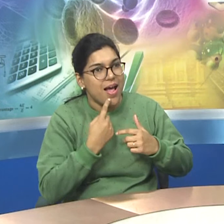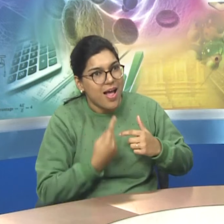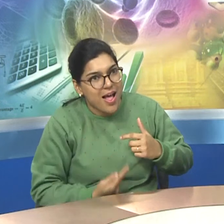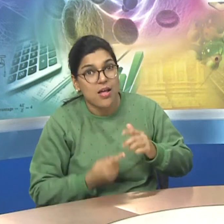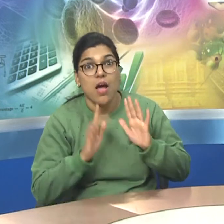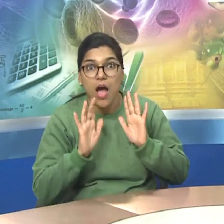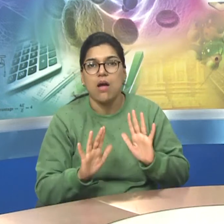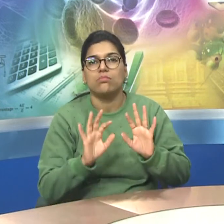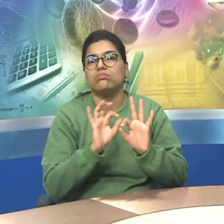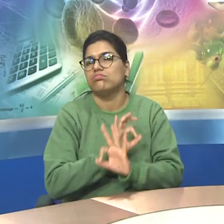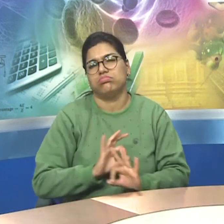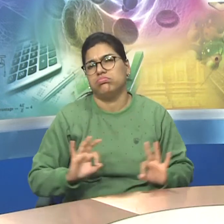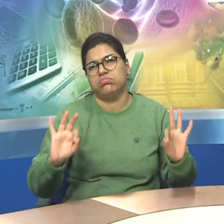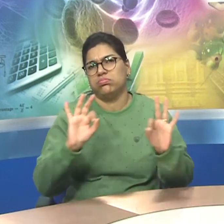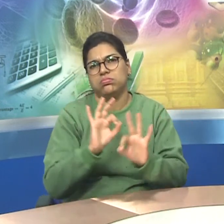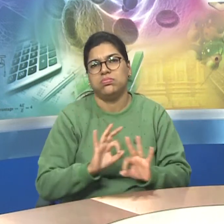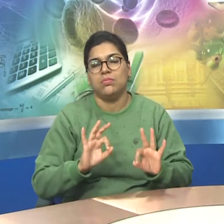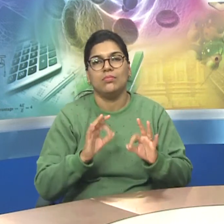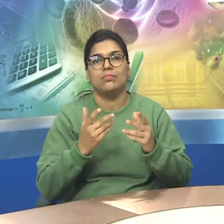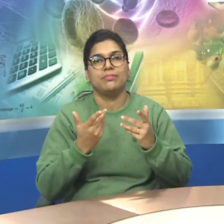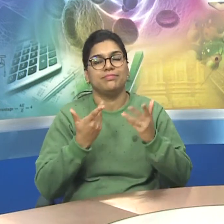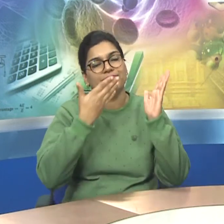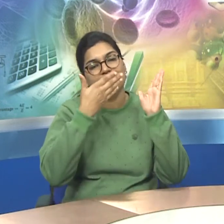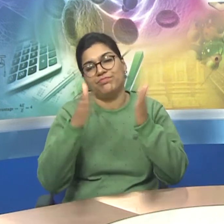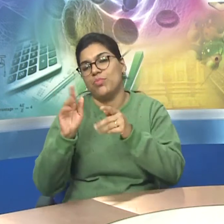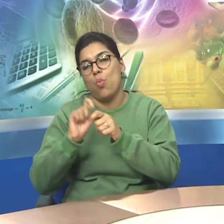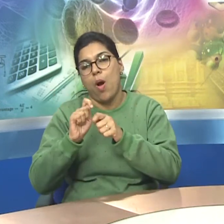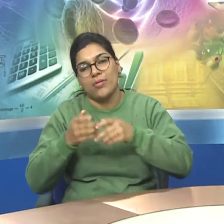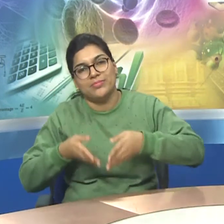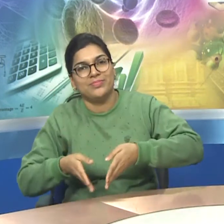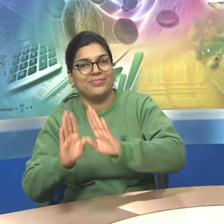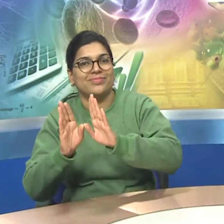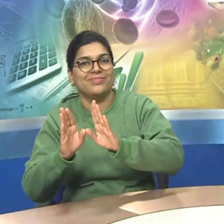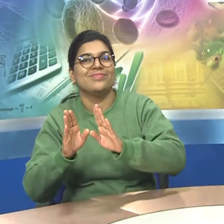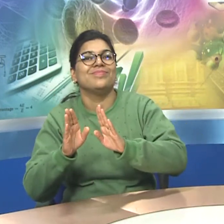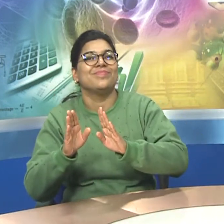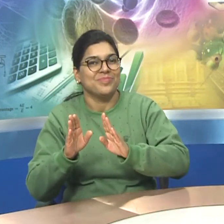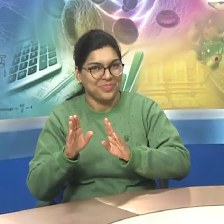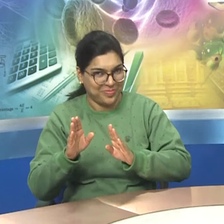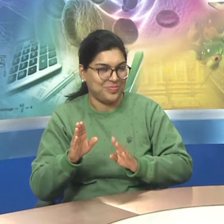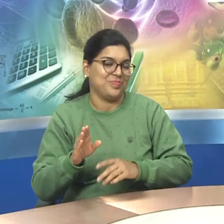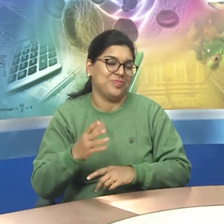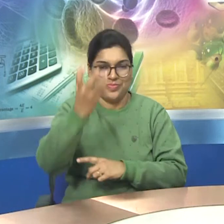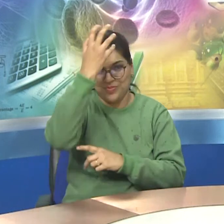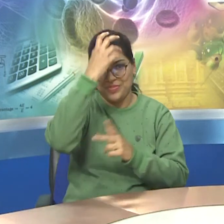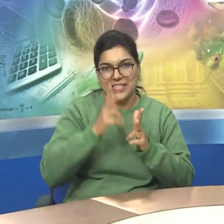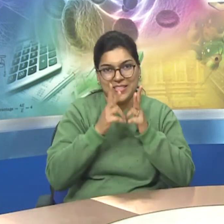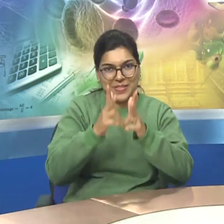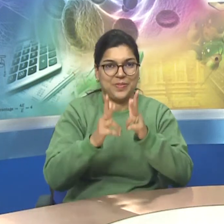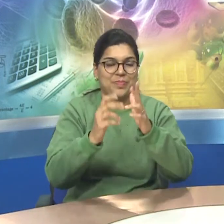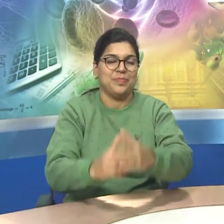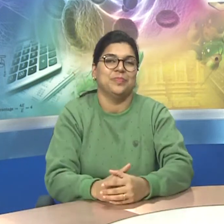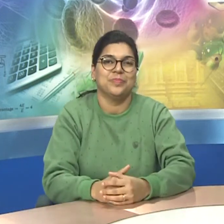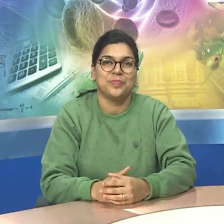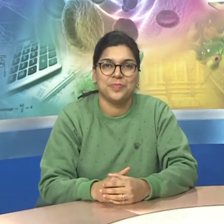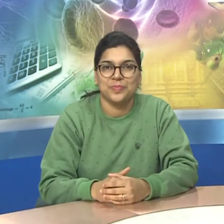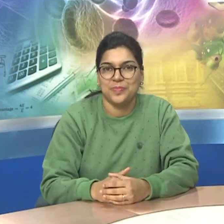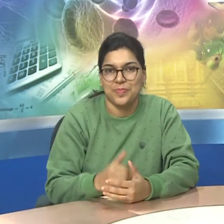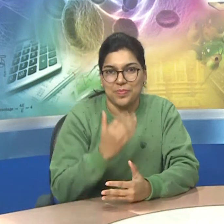So there is no time to wait till her mouth can enrich that smile